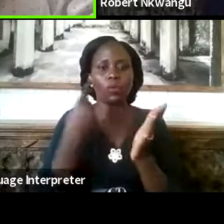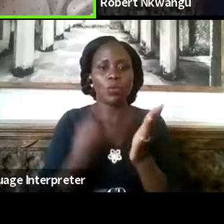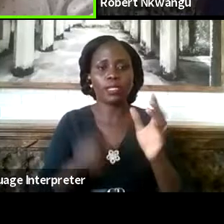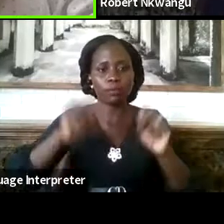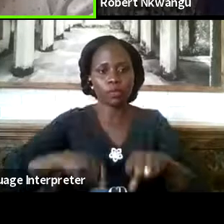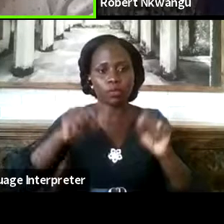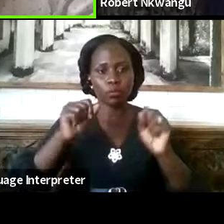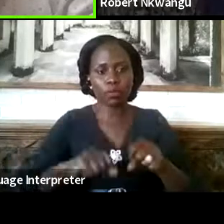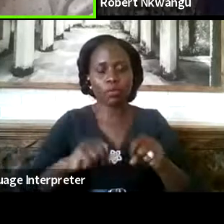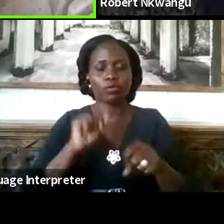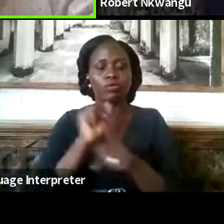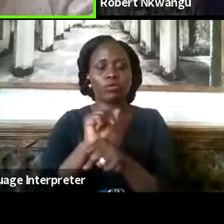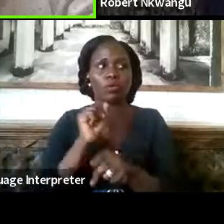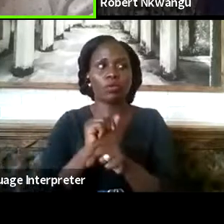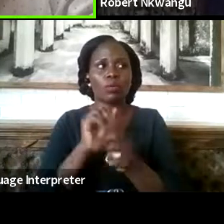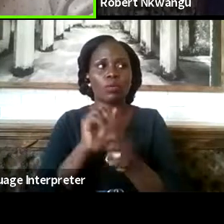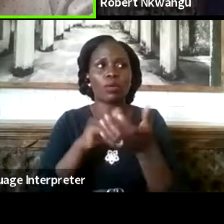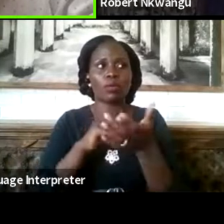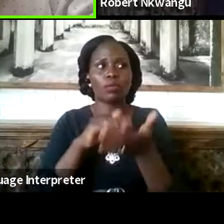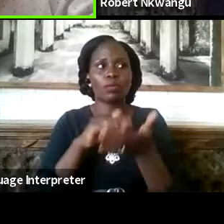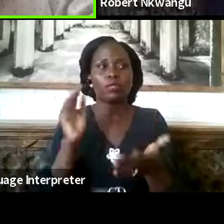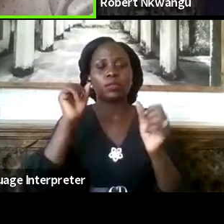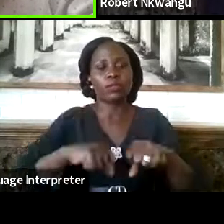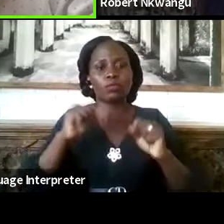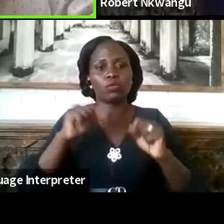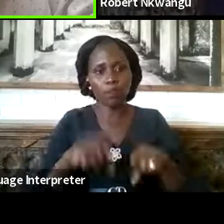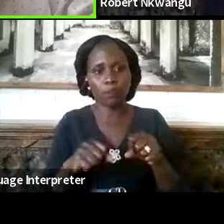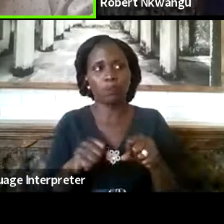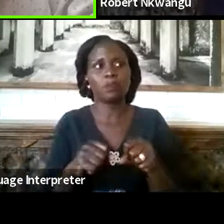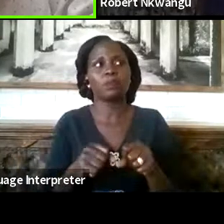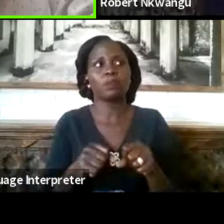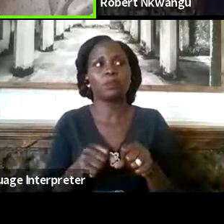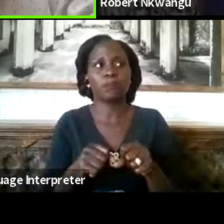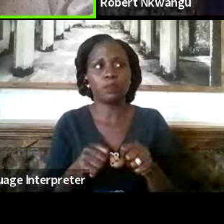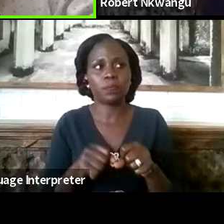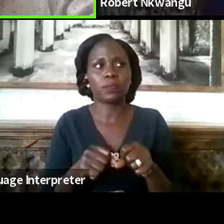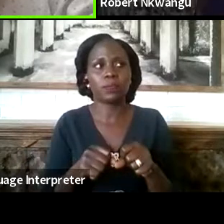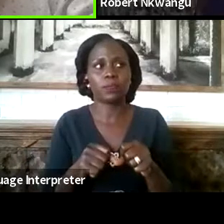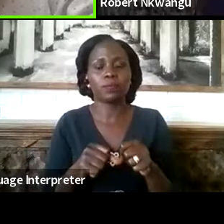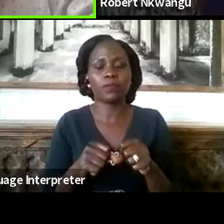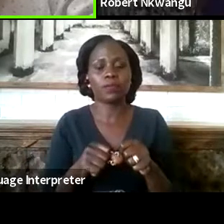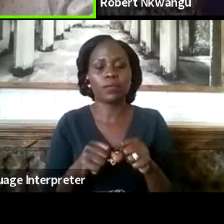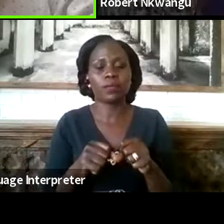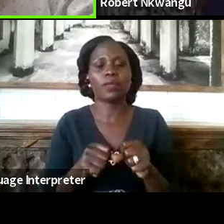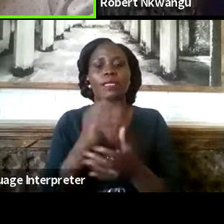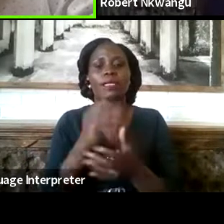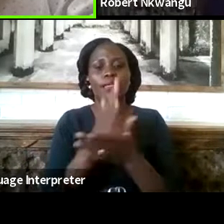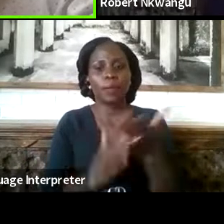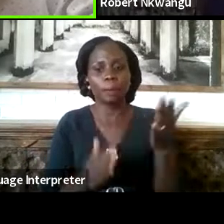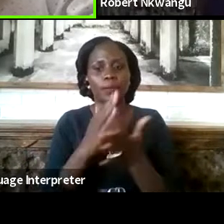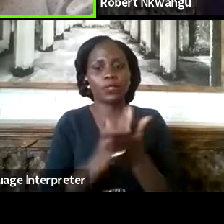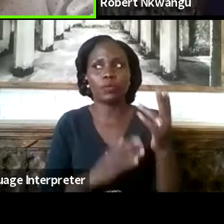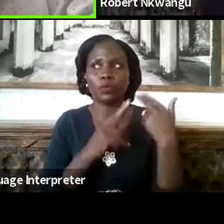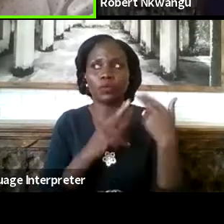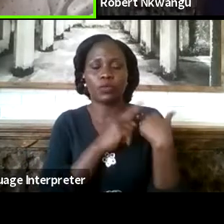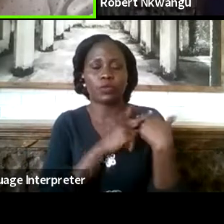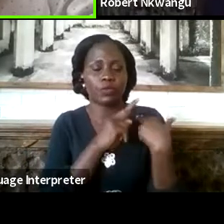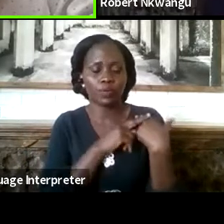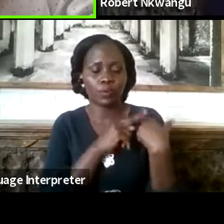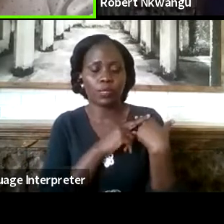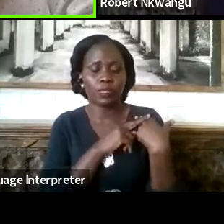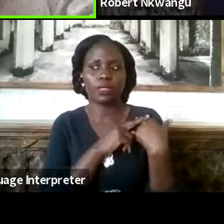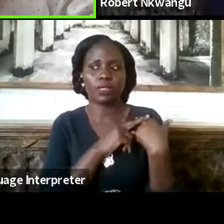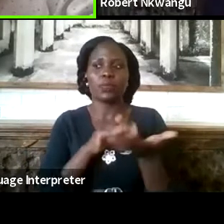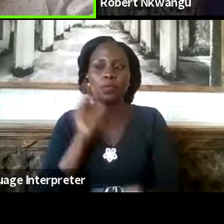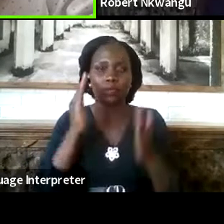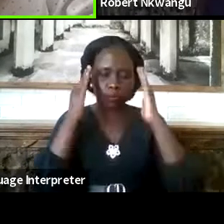it is possible, and some of this responsibility also lays on the OPDs. I